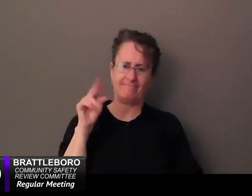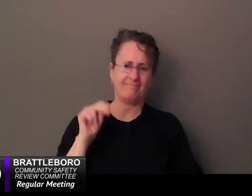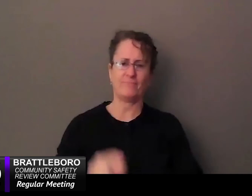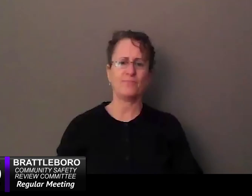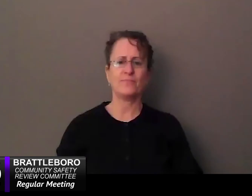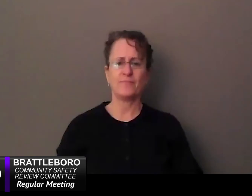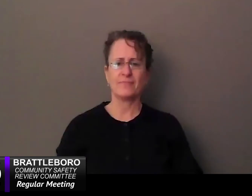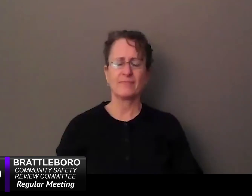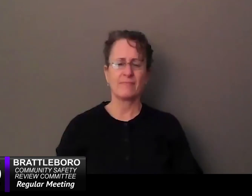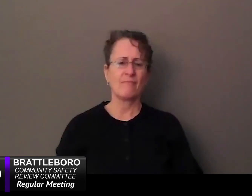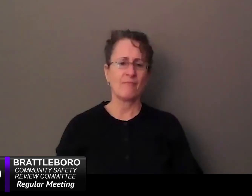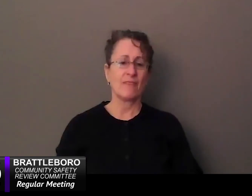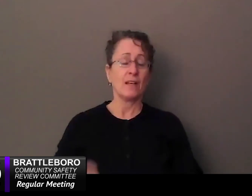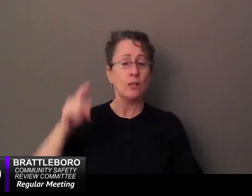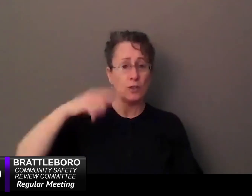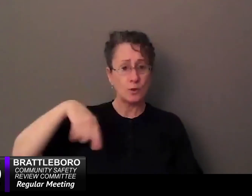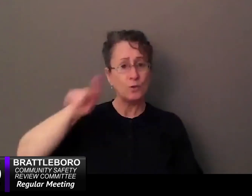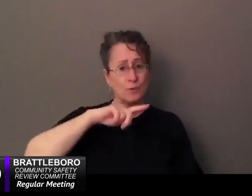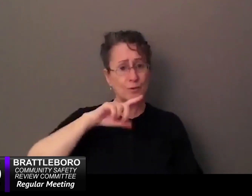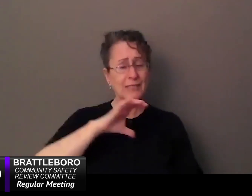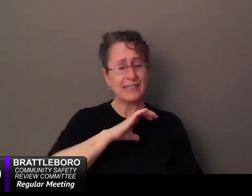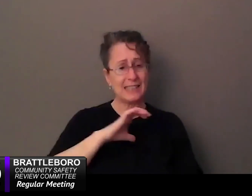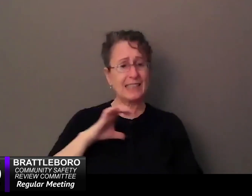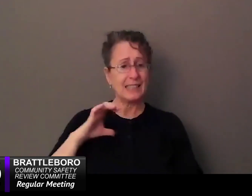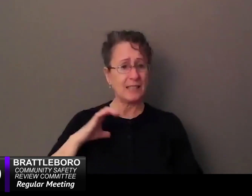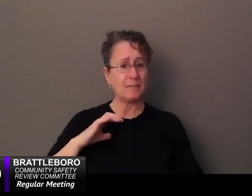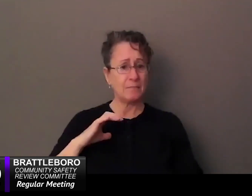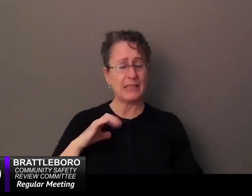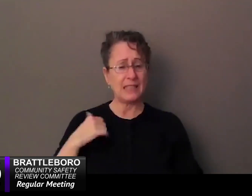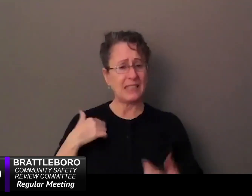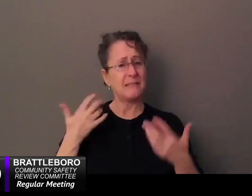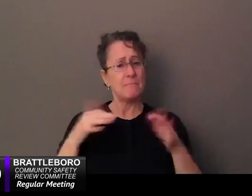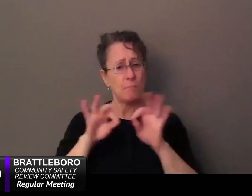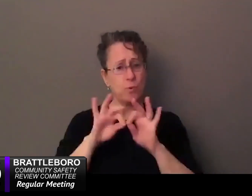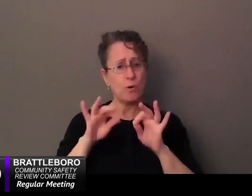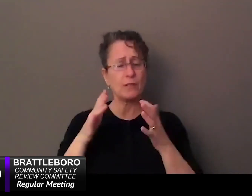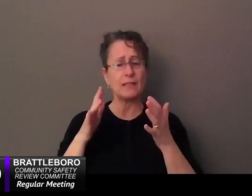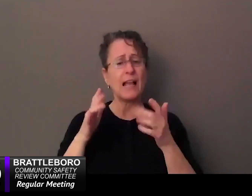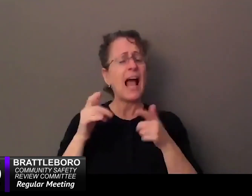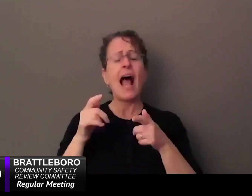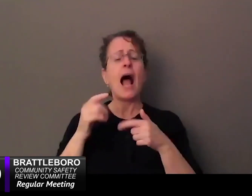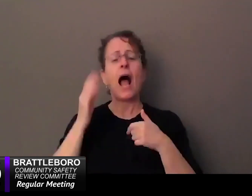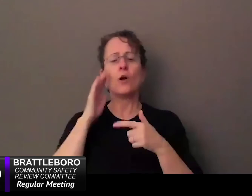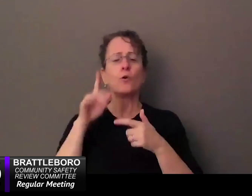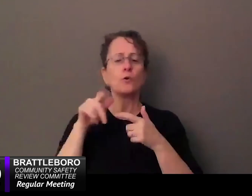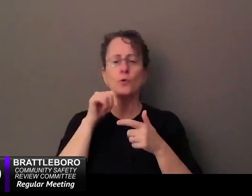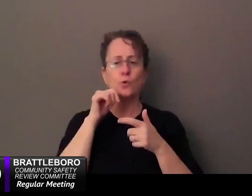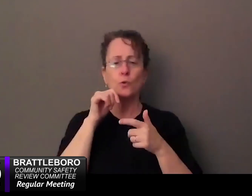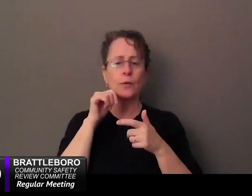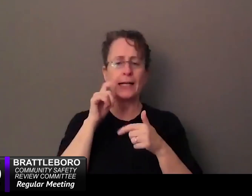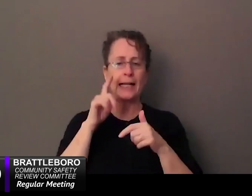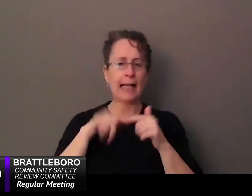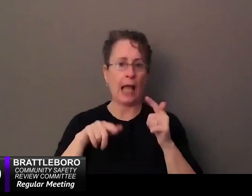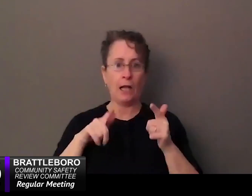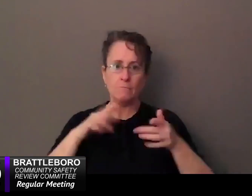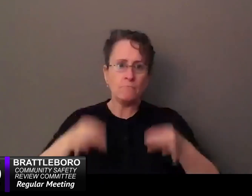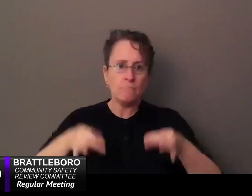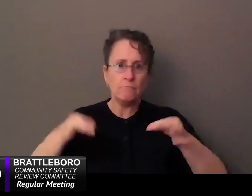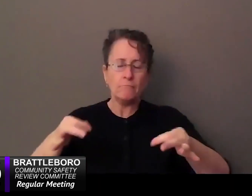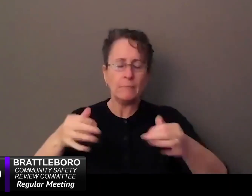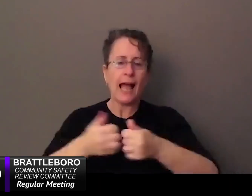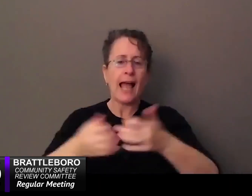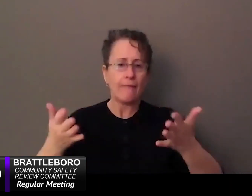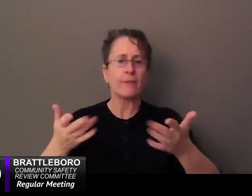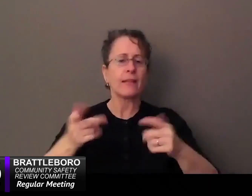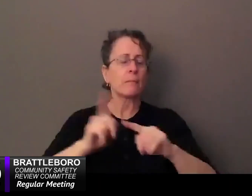to make these specific, very like specific decisions about when. But essentially this first week of September is